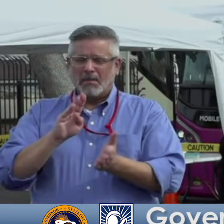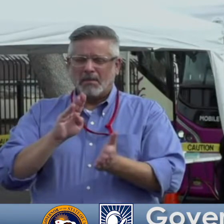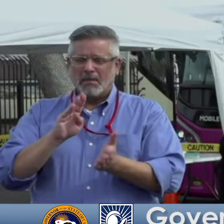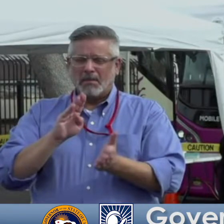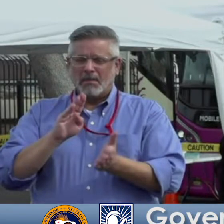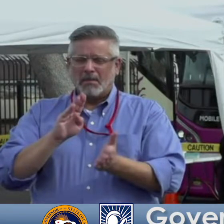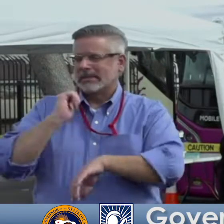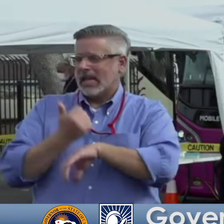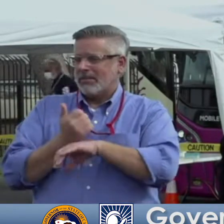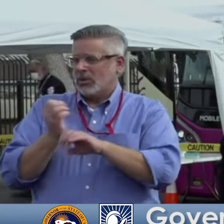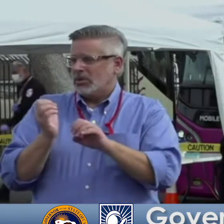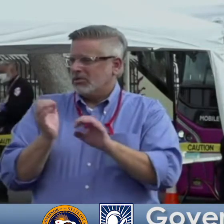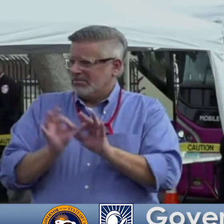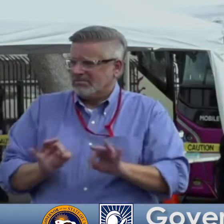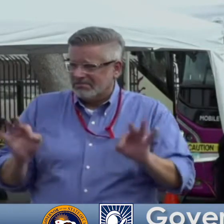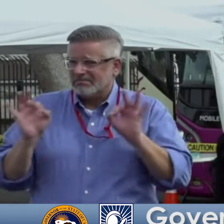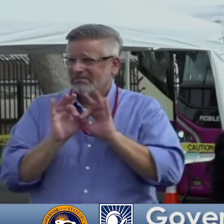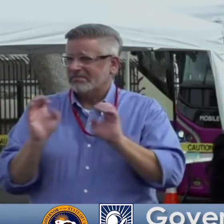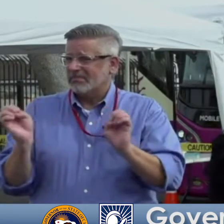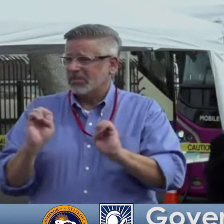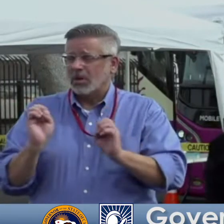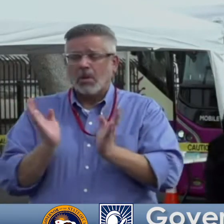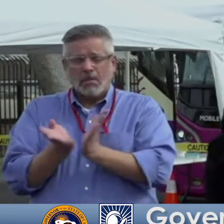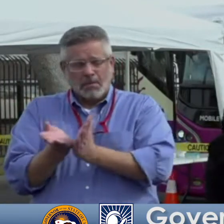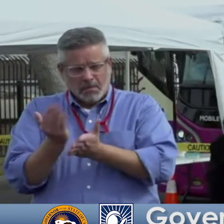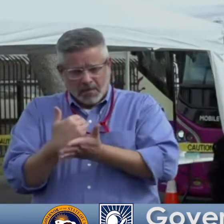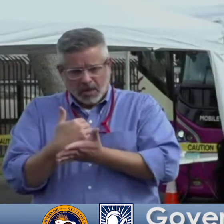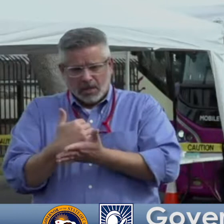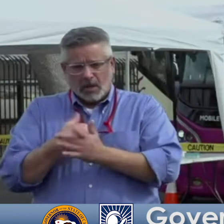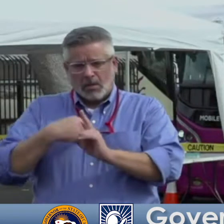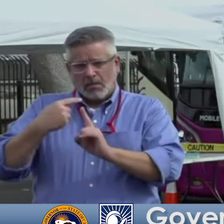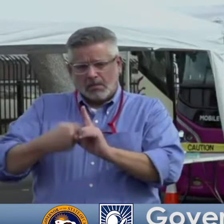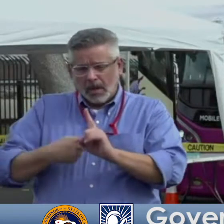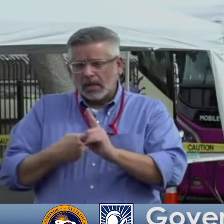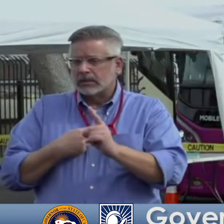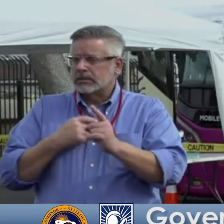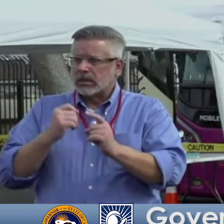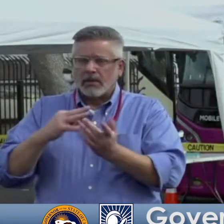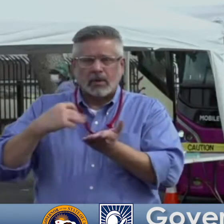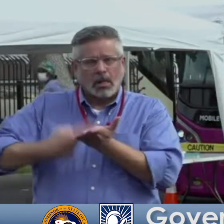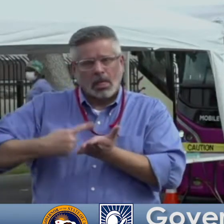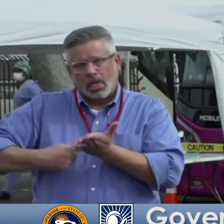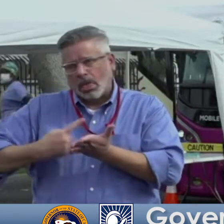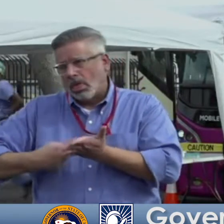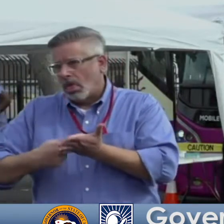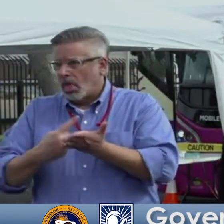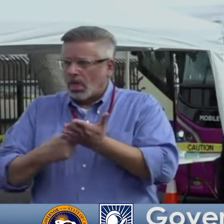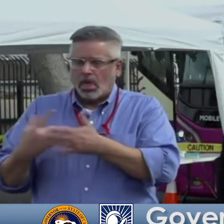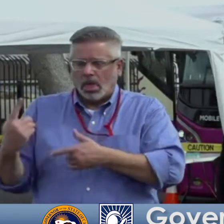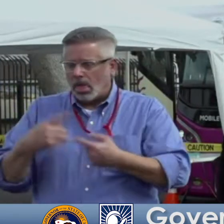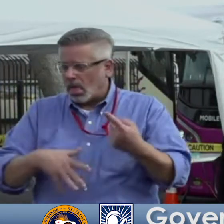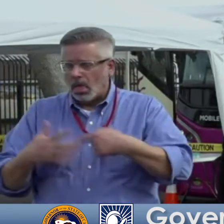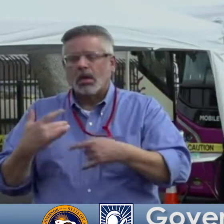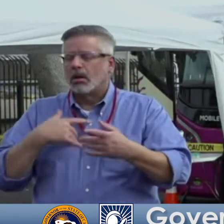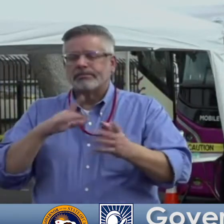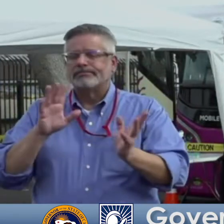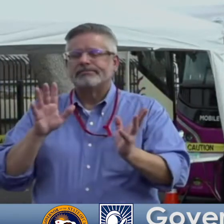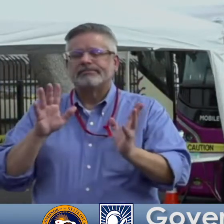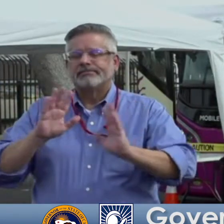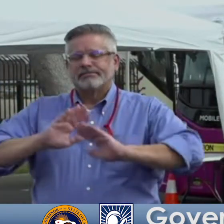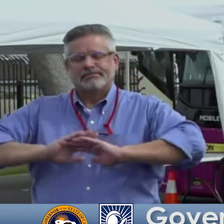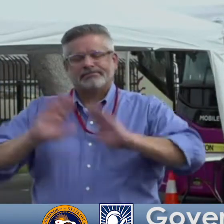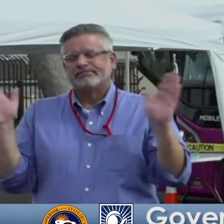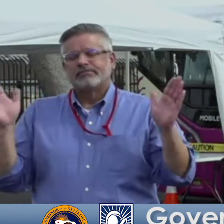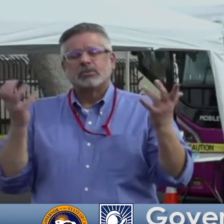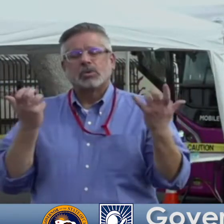of urgency. When we introduce a budget, months of deliberation, give and take. We don't want to